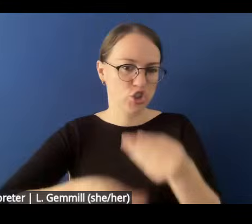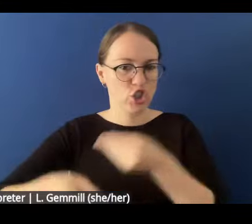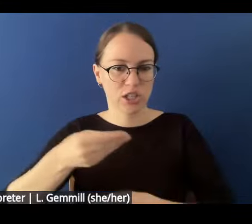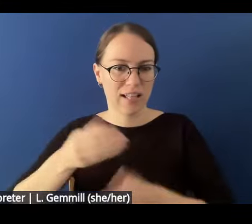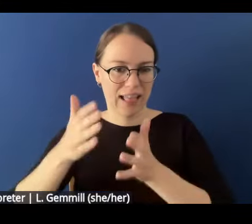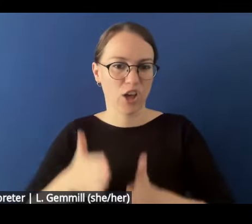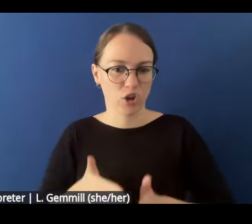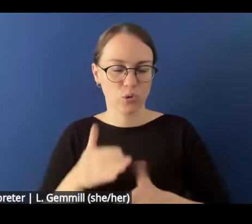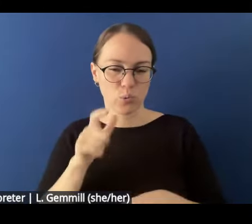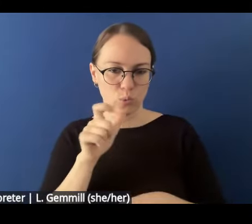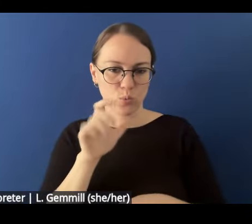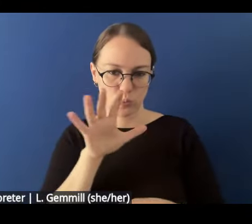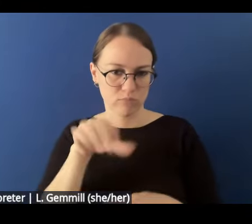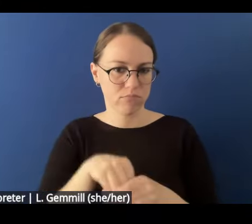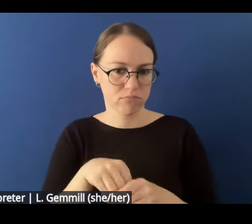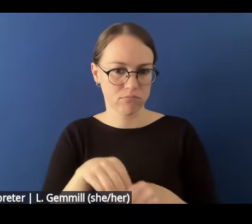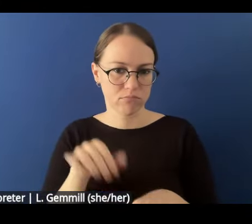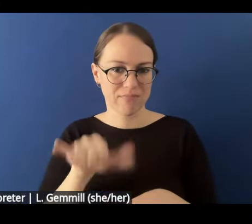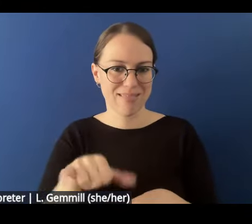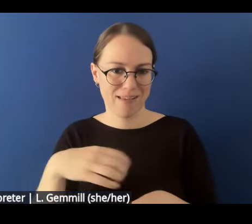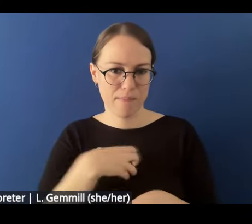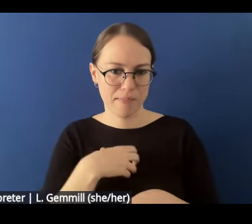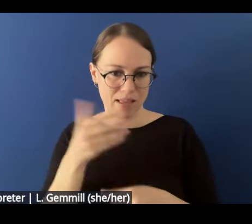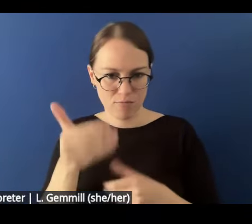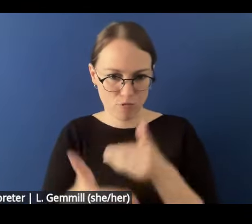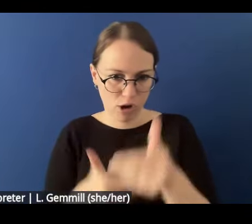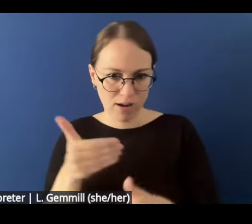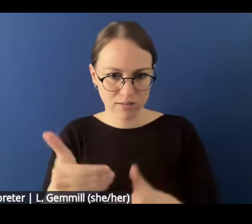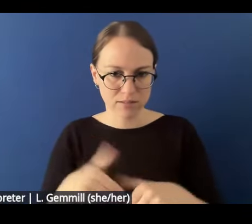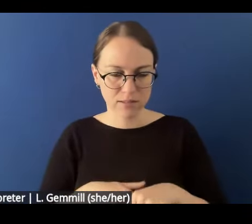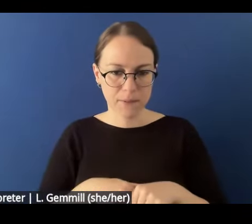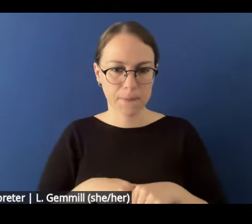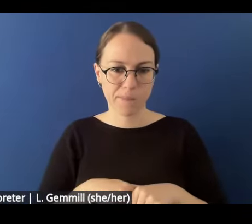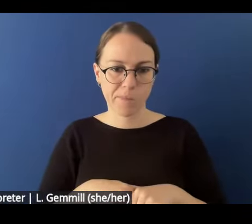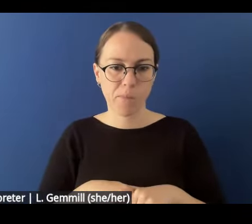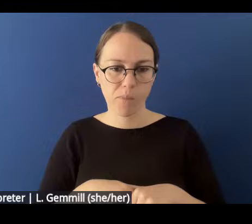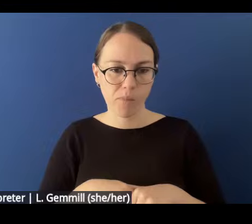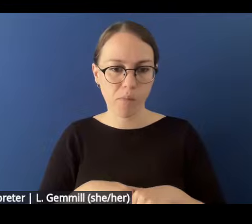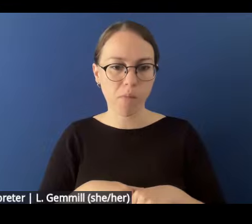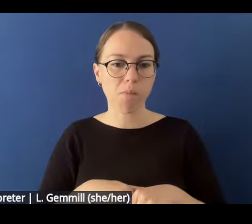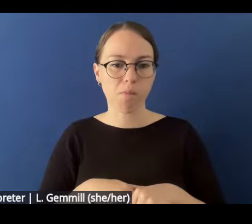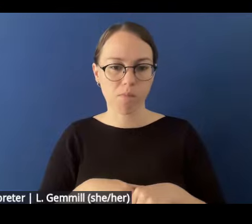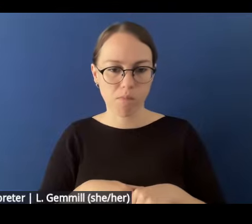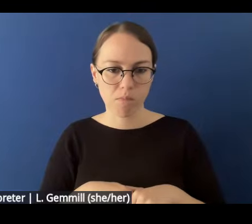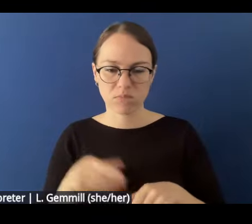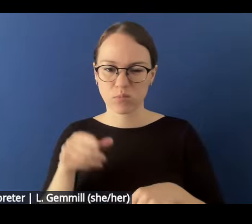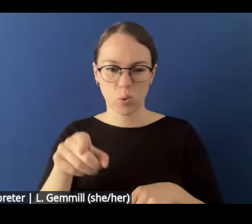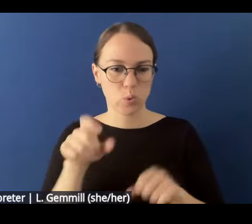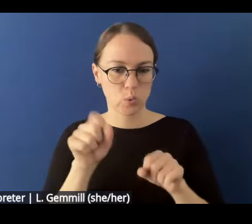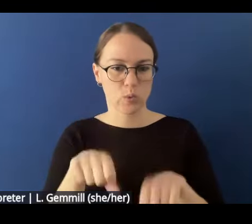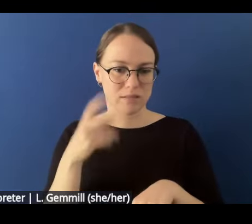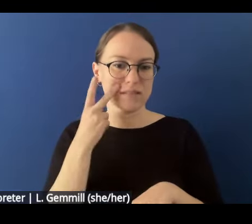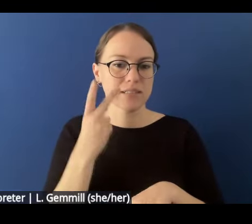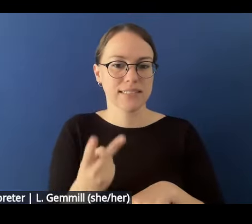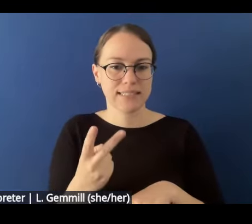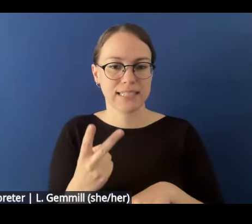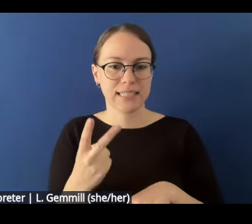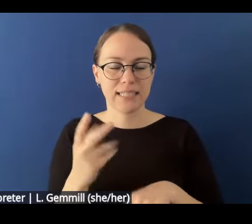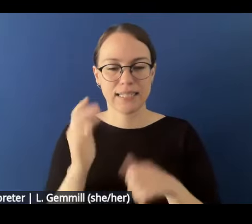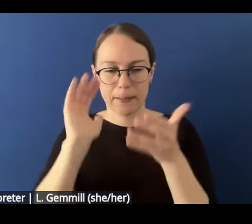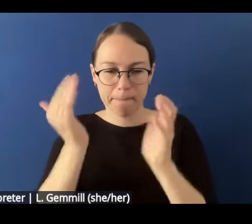complaints and the signatures that we reviewed. so you can see just the signatures compared against